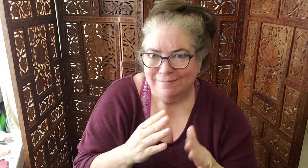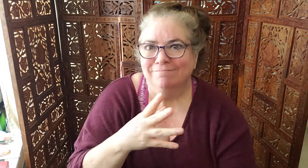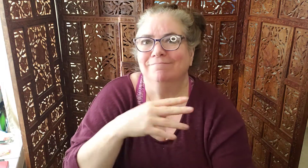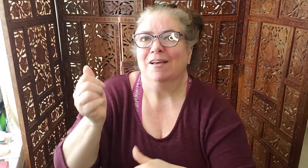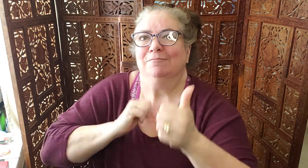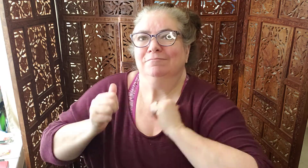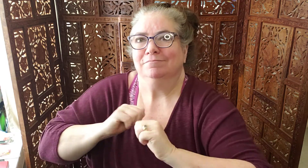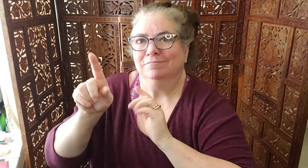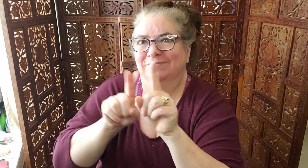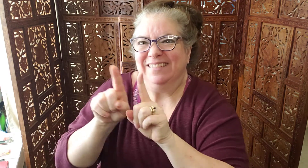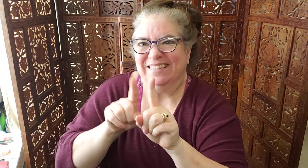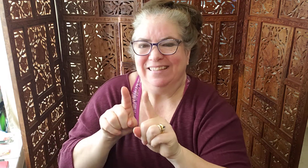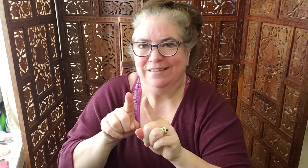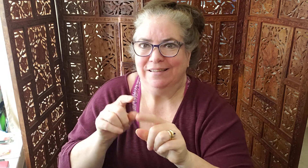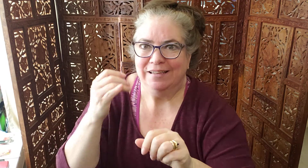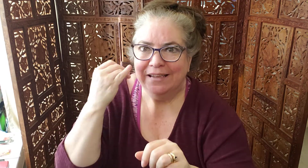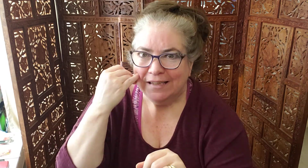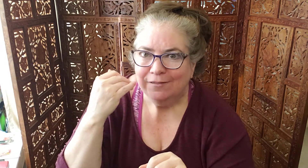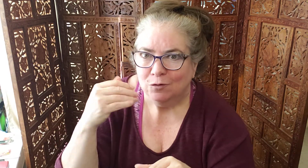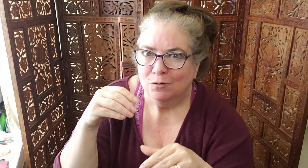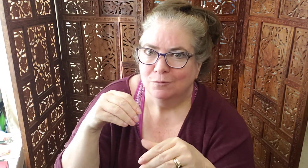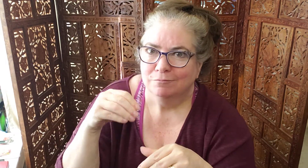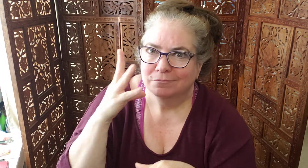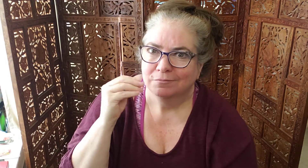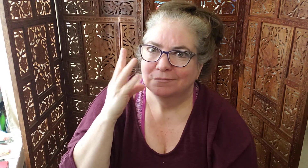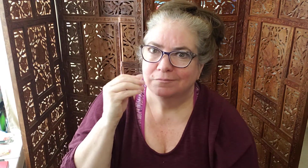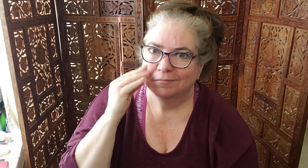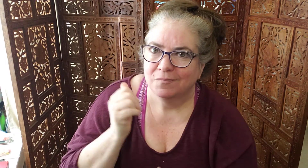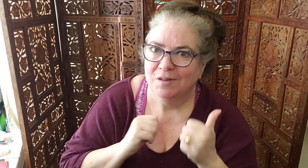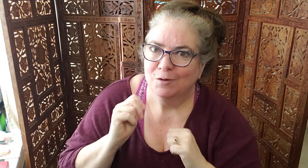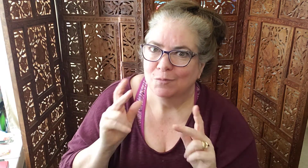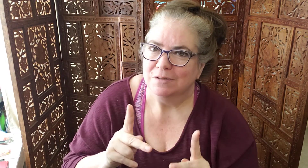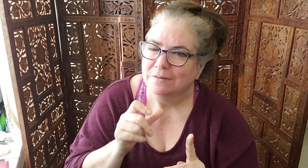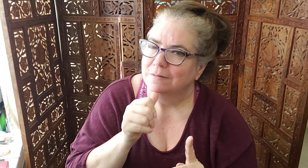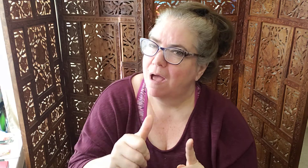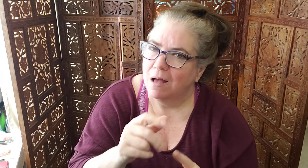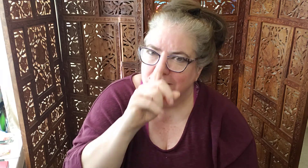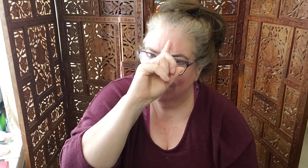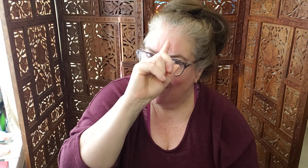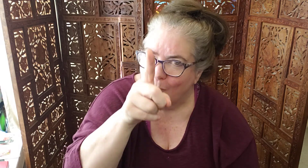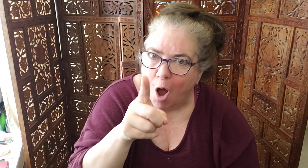Anybody who's in theater will tell you it is not wise to direct yourself or write for yourself